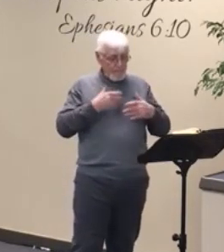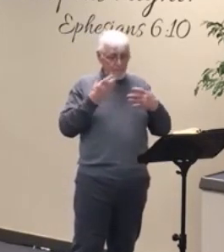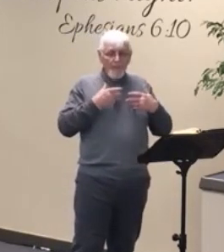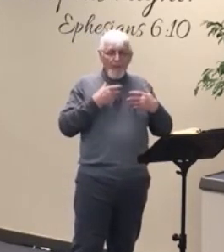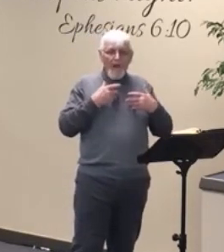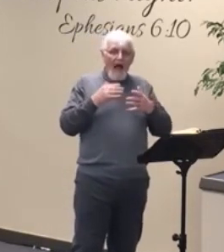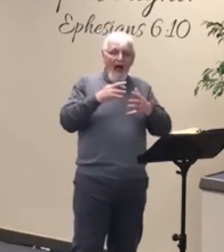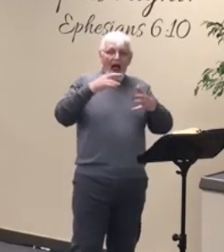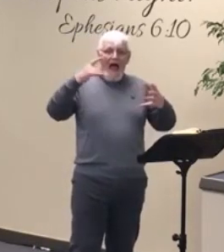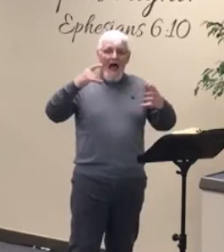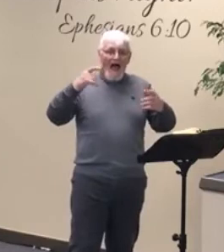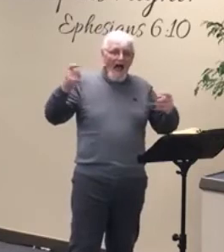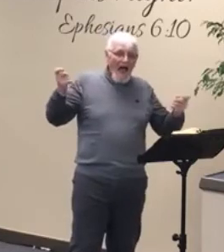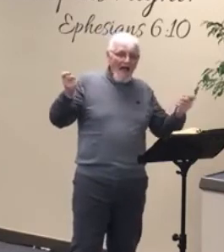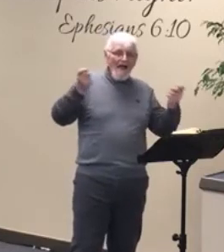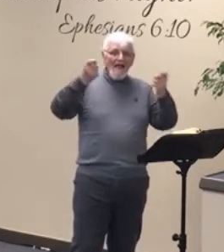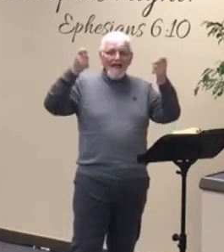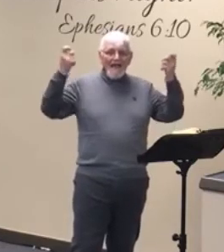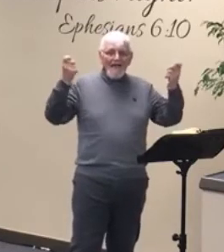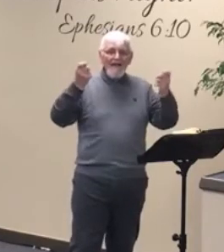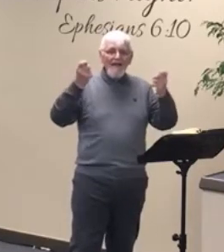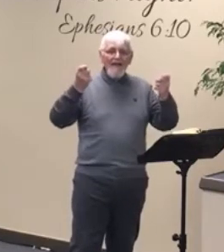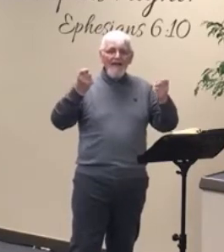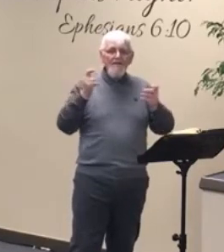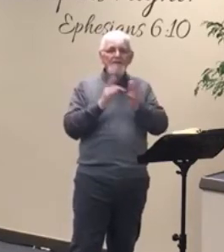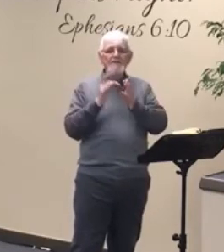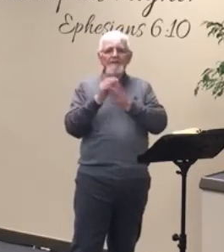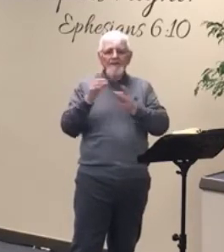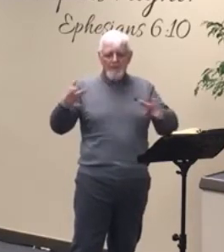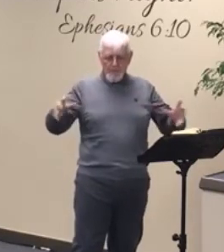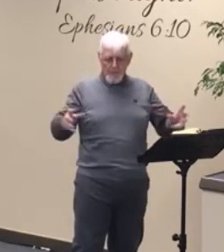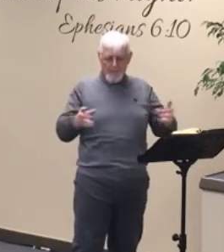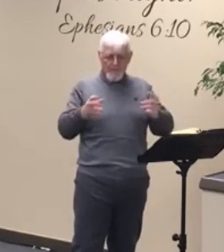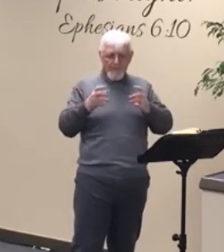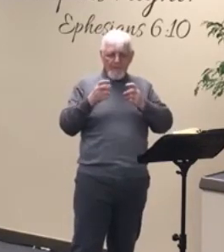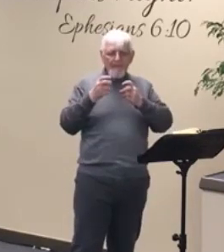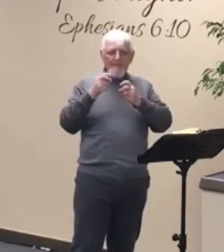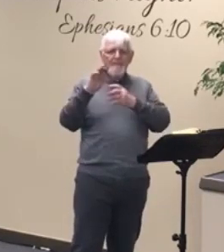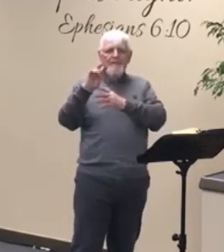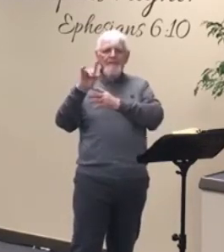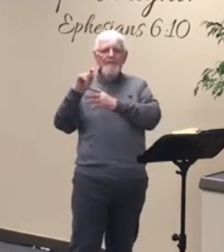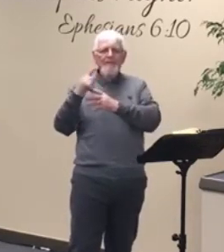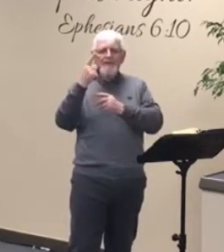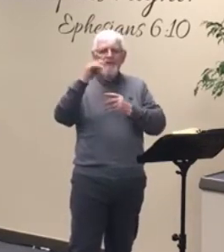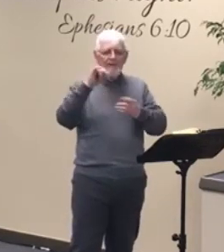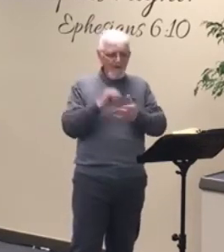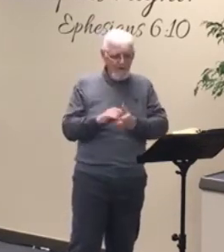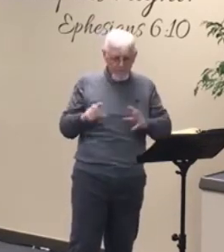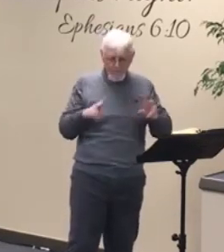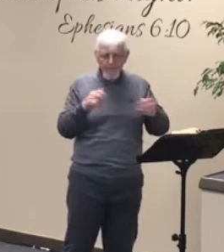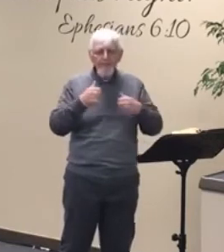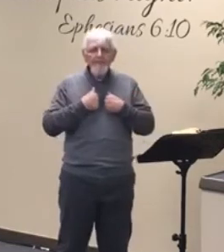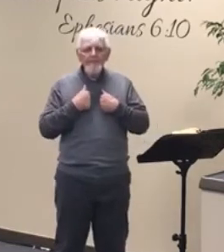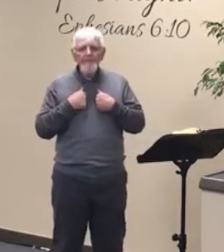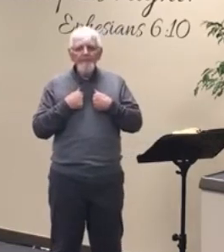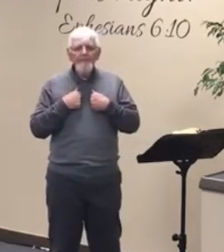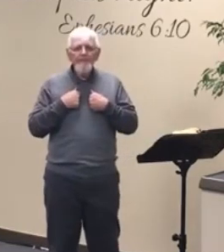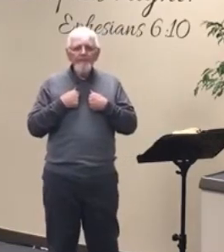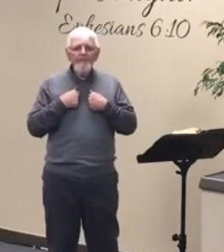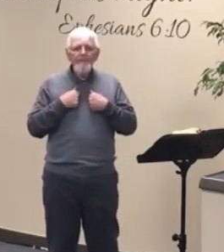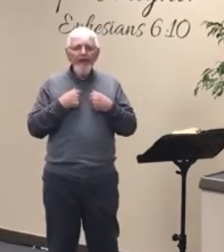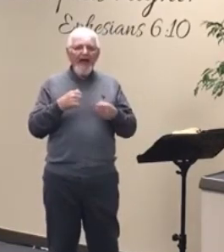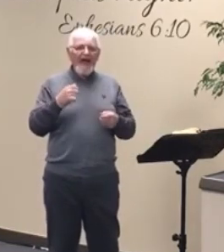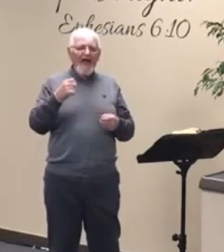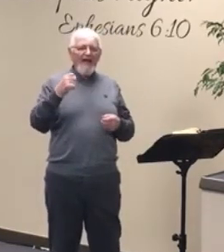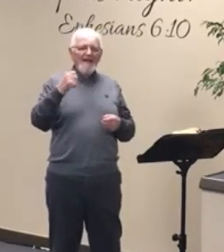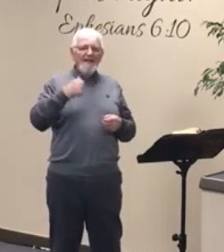and the exalting happens, he takes the credit for it. See, I'm going to do it myself. I am a self-made